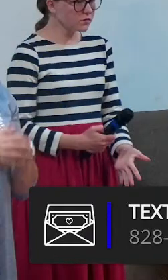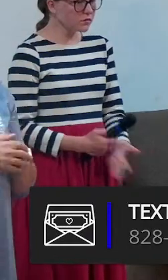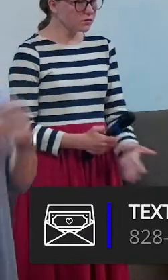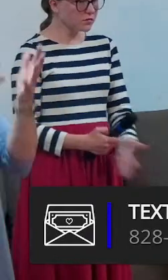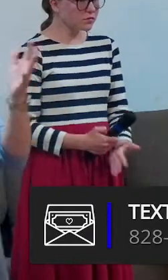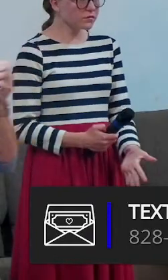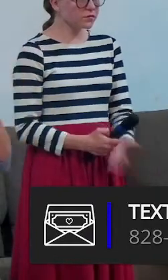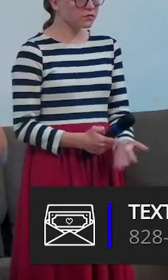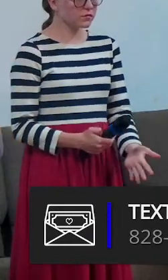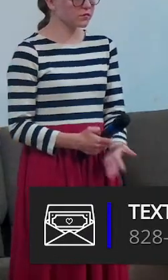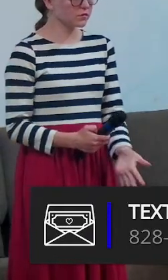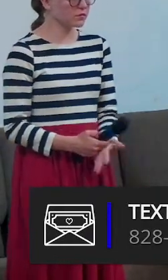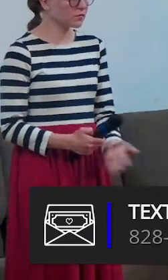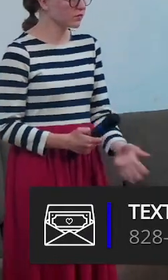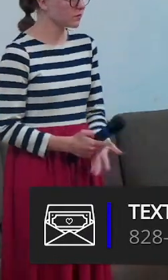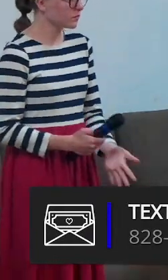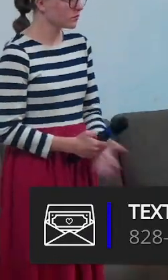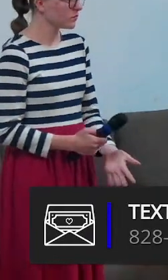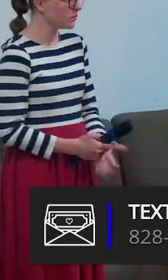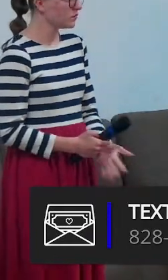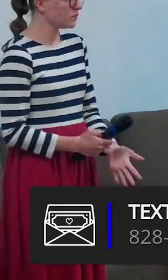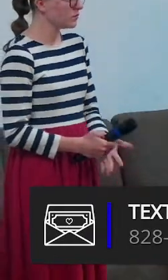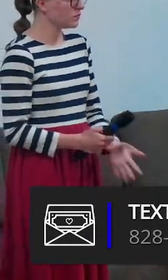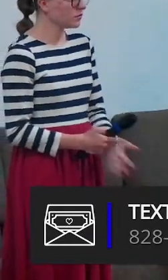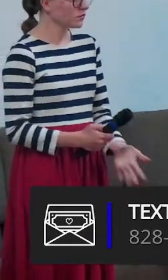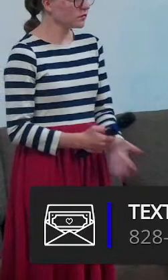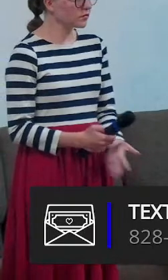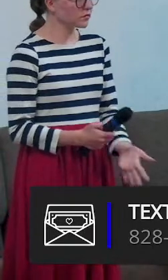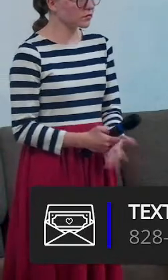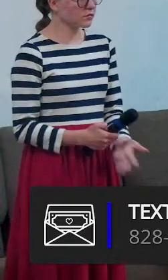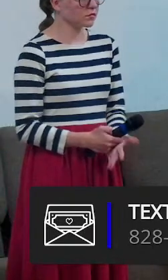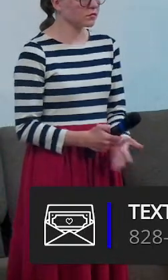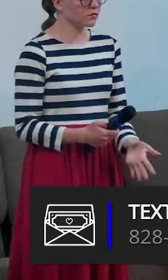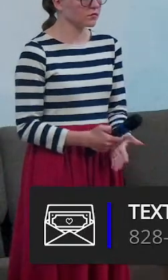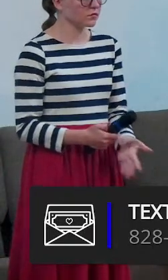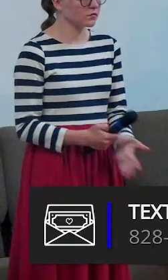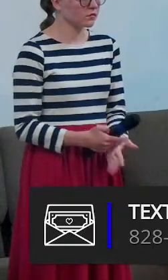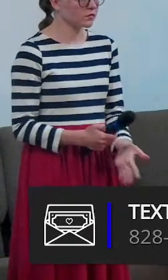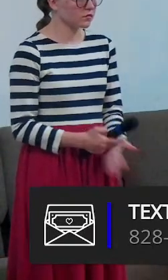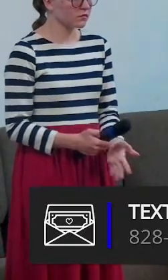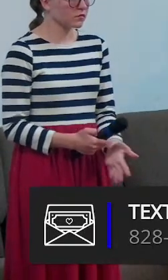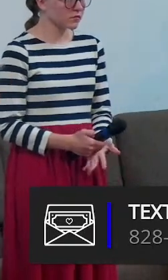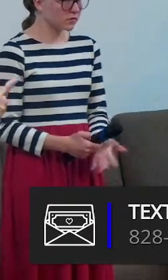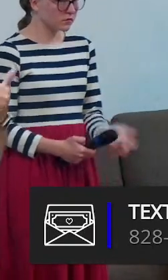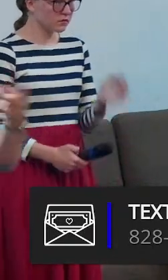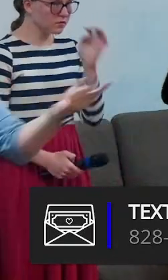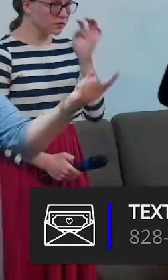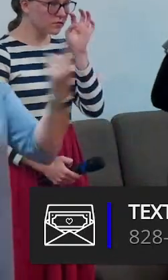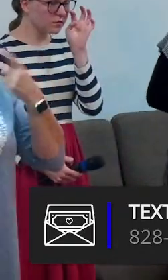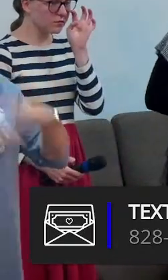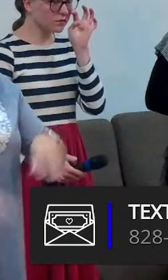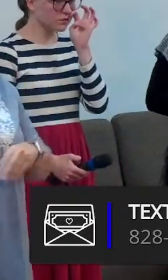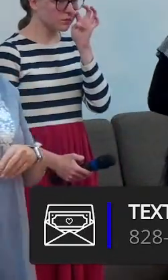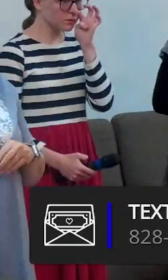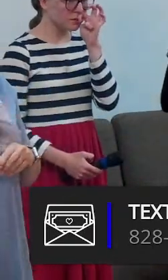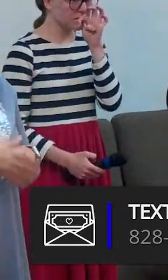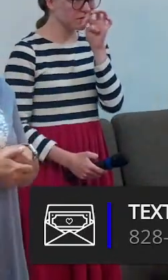up yonder to see him today. Amen, won't you sing with us today as you come and give your offering?